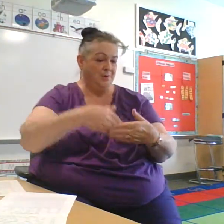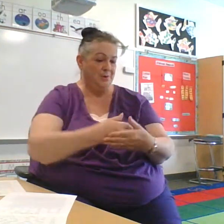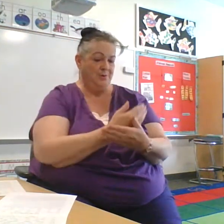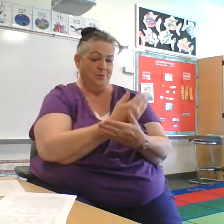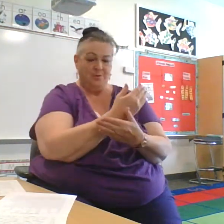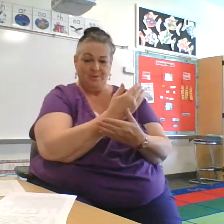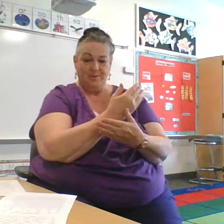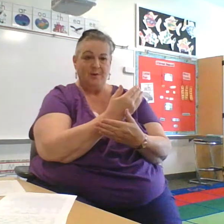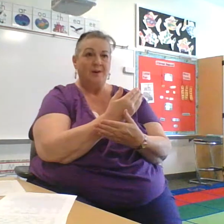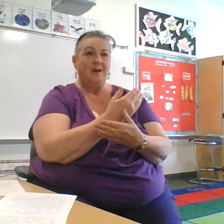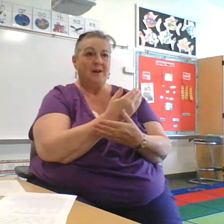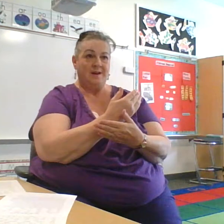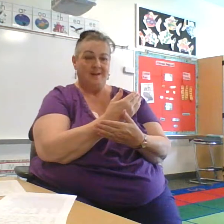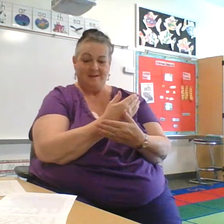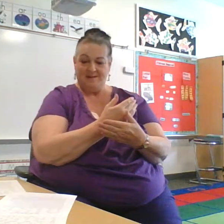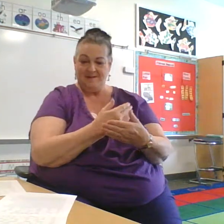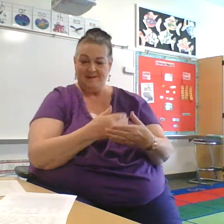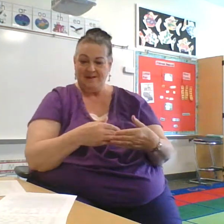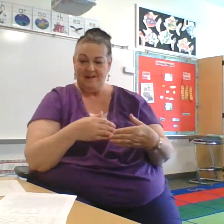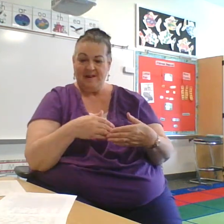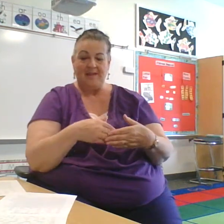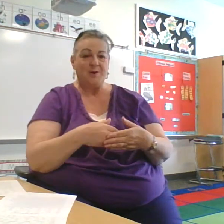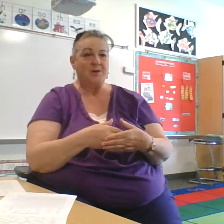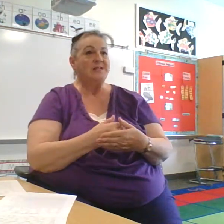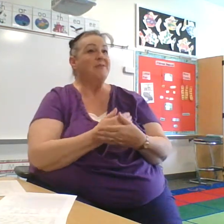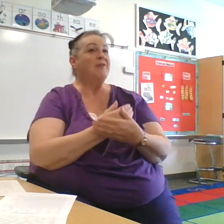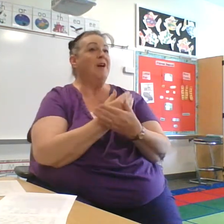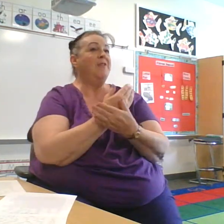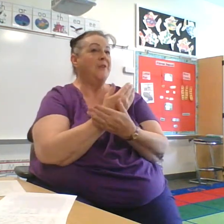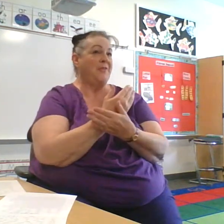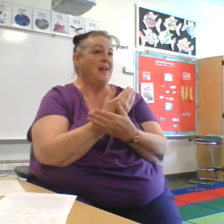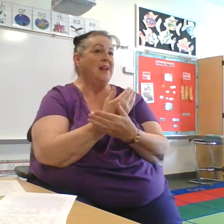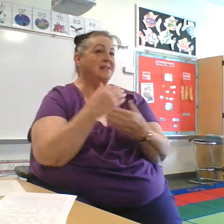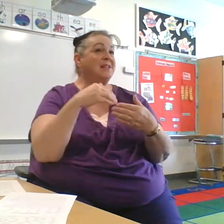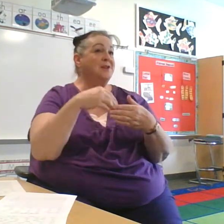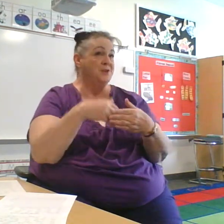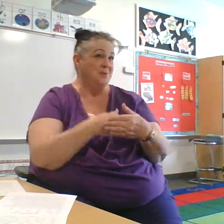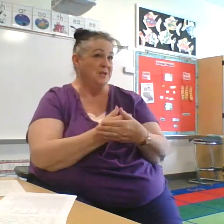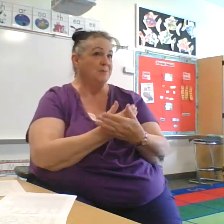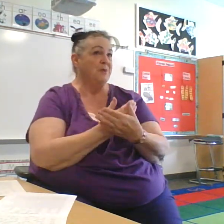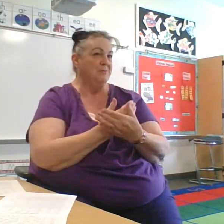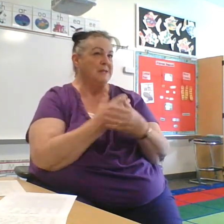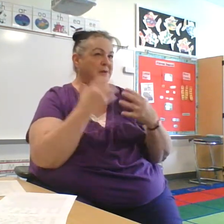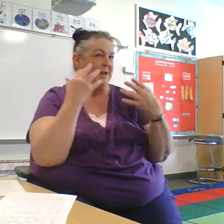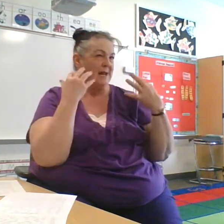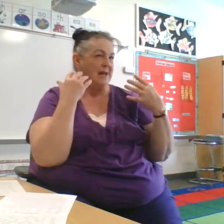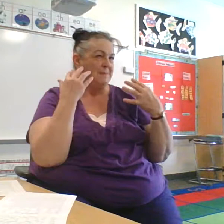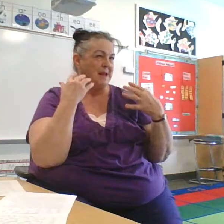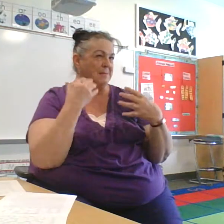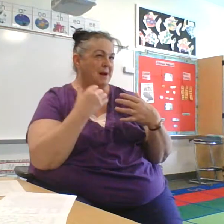New. Uh-huh. And there are several other things that do this movement, so kind of keep that in mind.